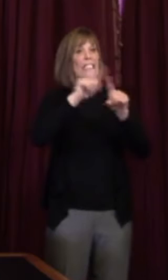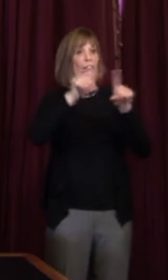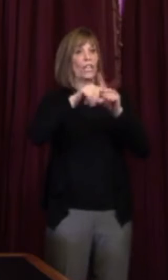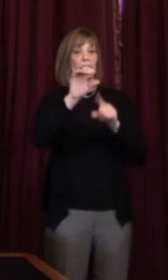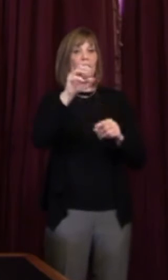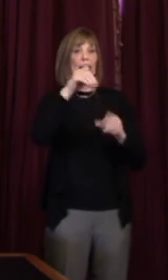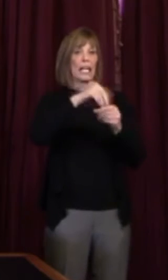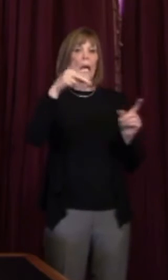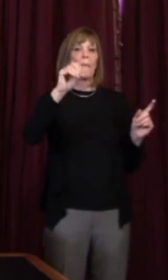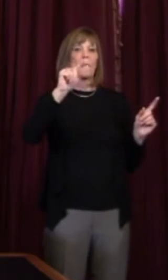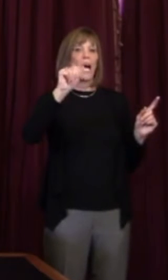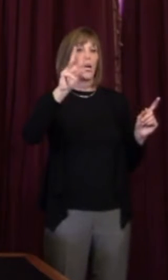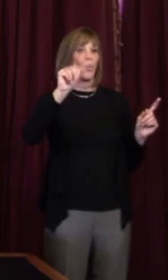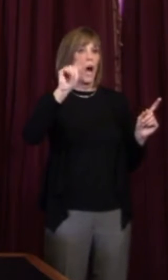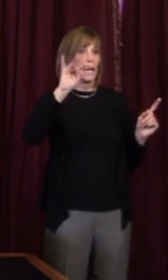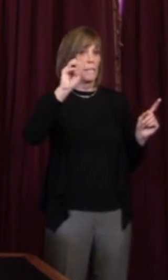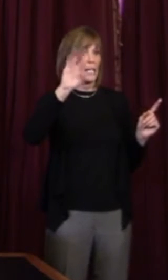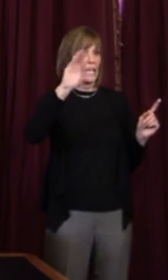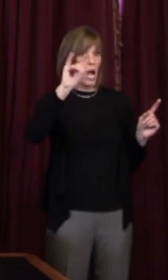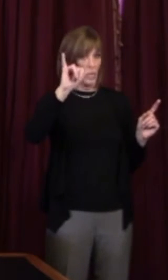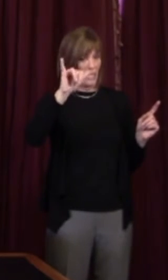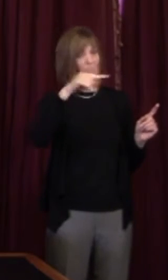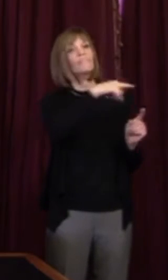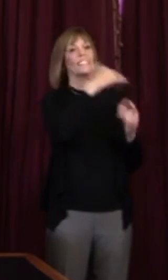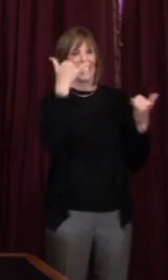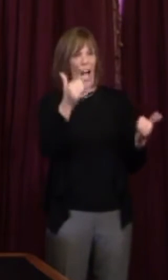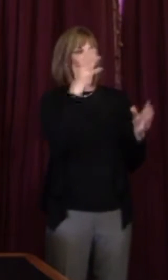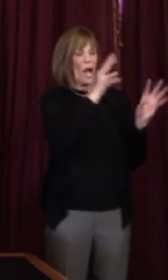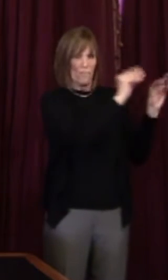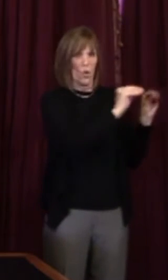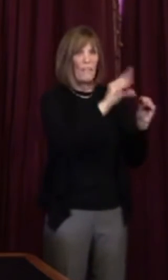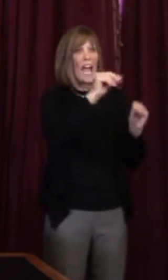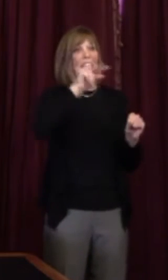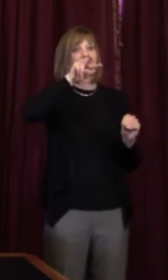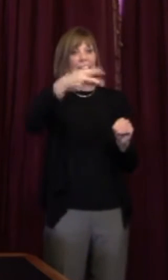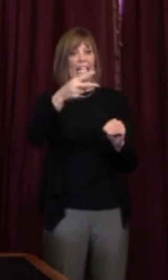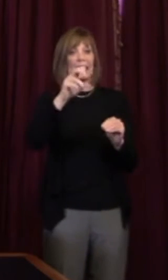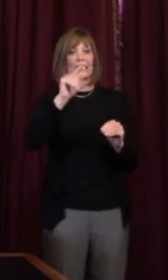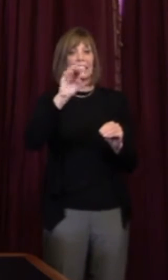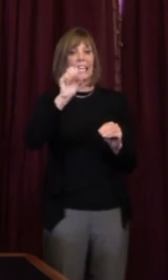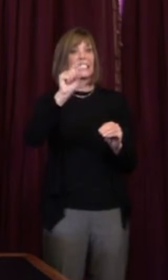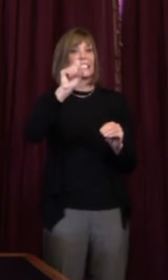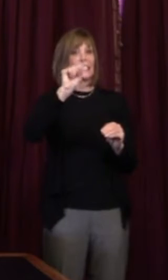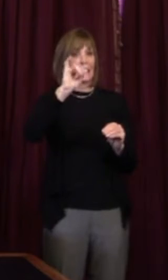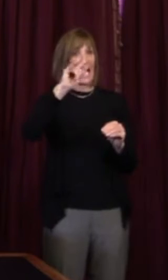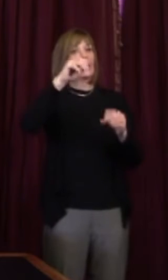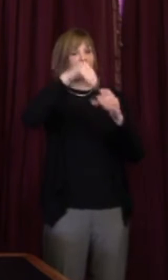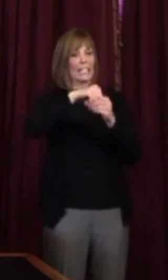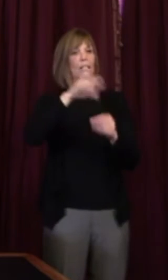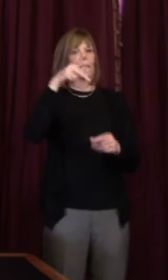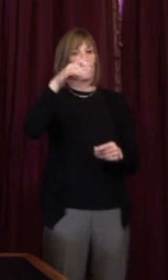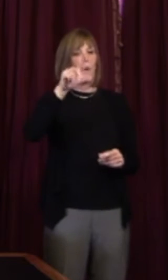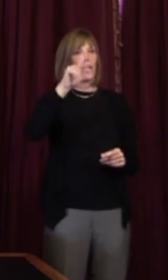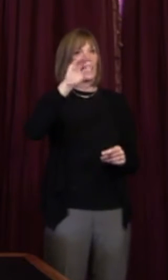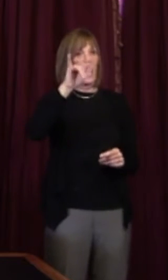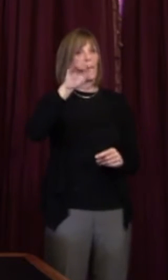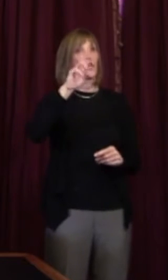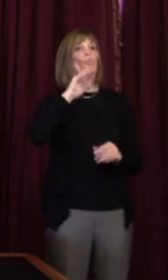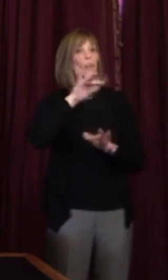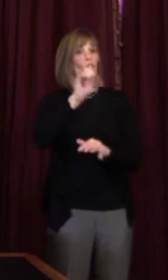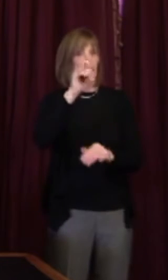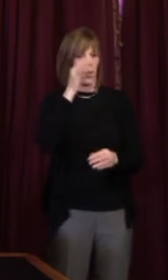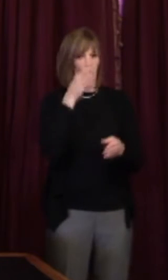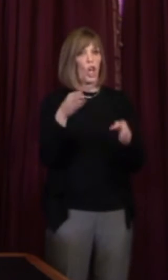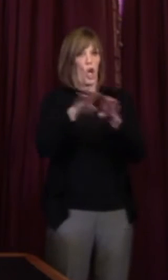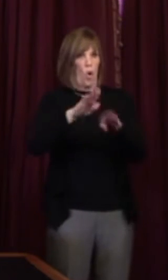County are also underway. Additionally, the second testing site in Des Moines at Polk County River Place will close when testing